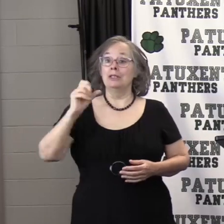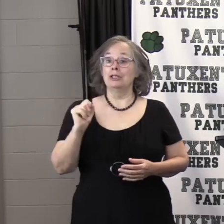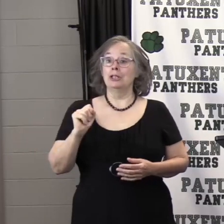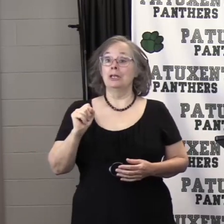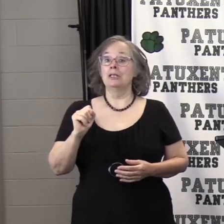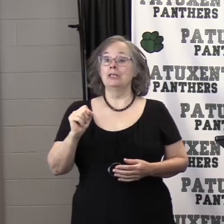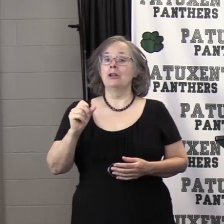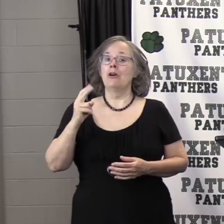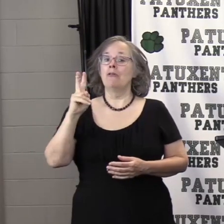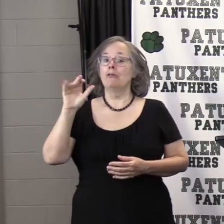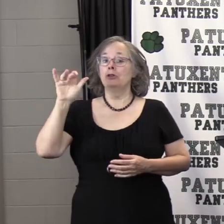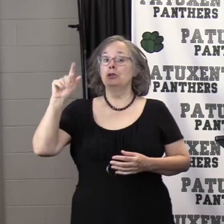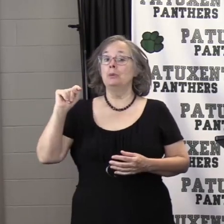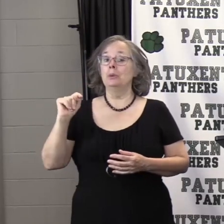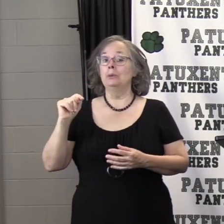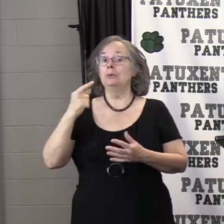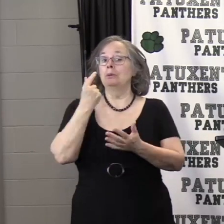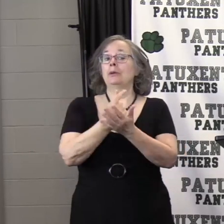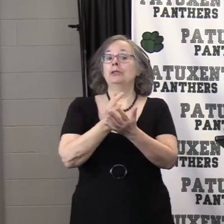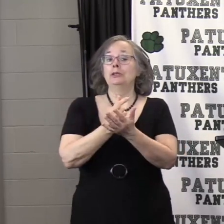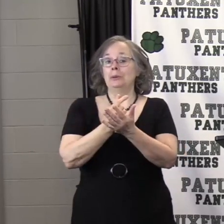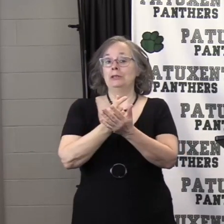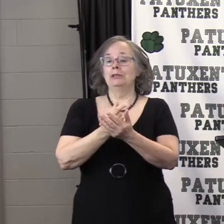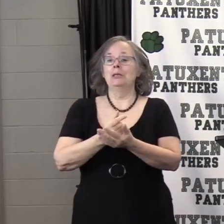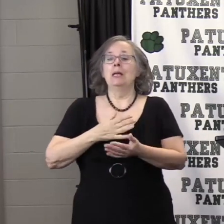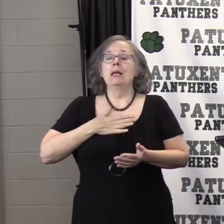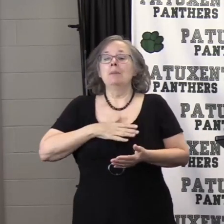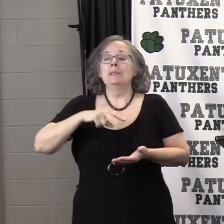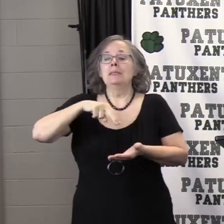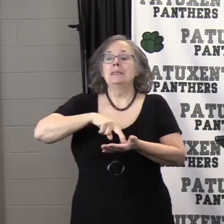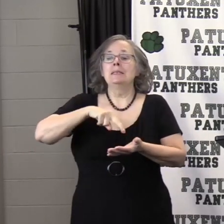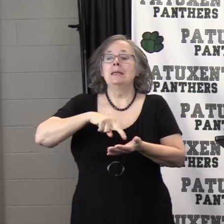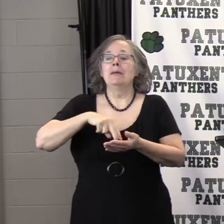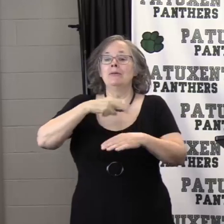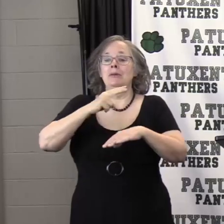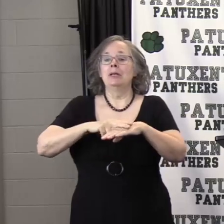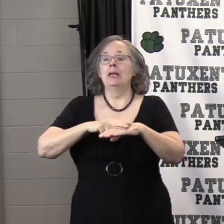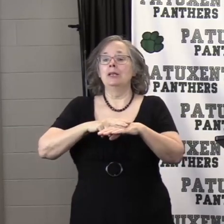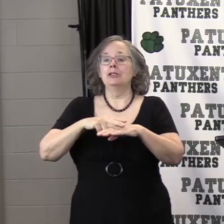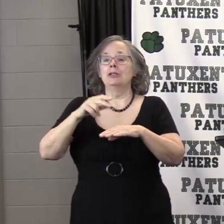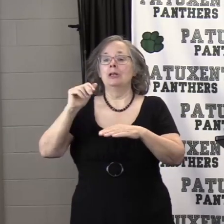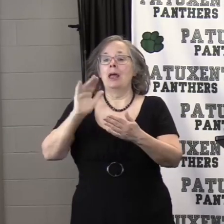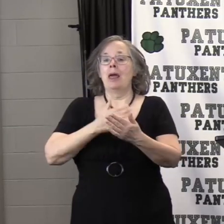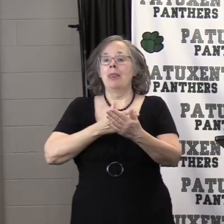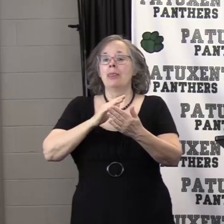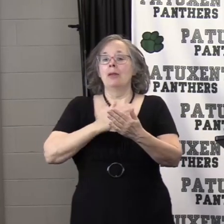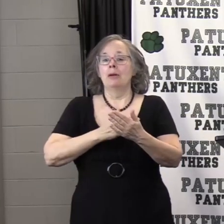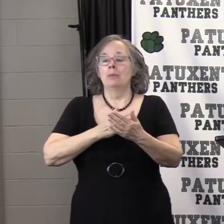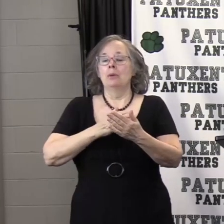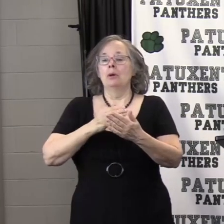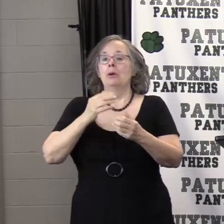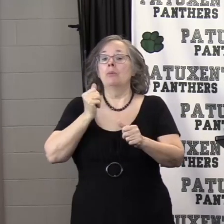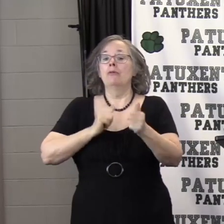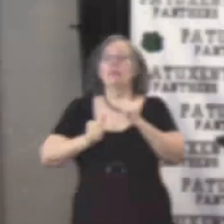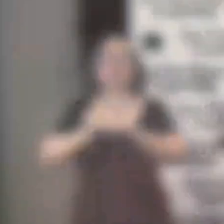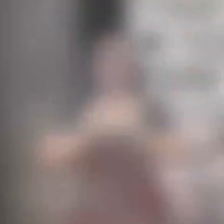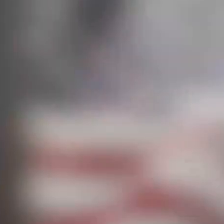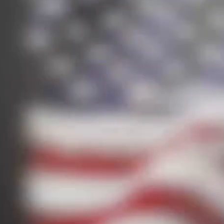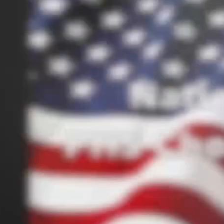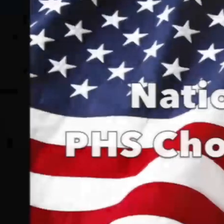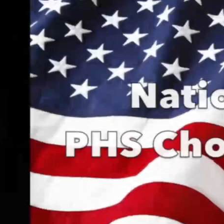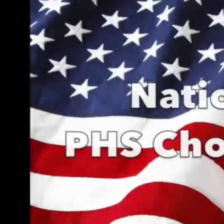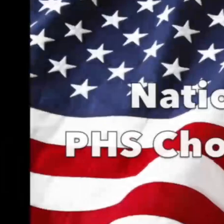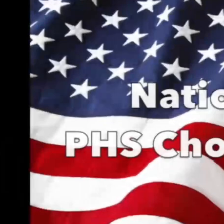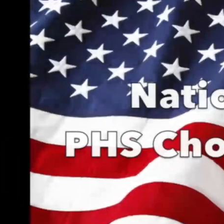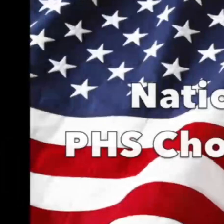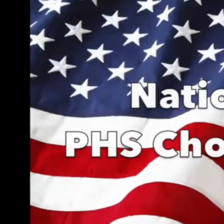High School's virtual commencement exercises. Please stand for the playing of the National Anthem, performed by Patuxent Senior Chamber Choir.